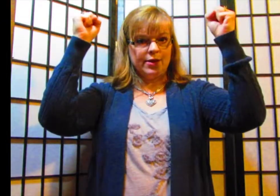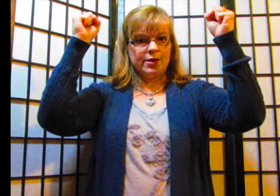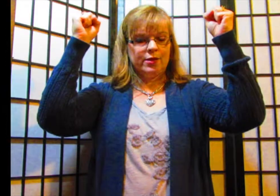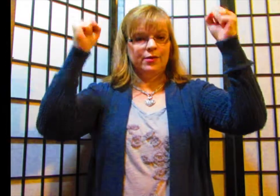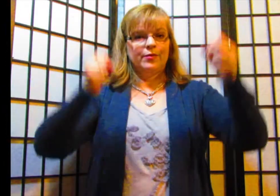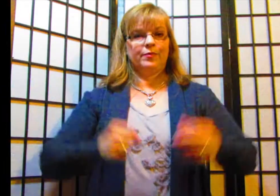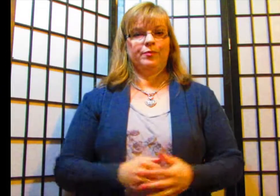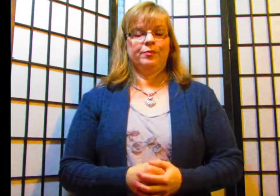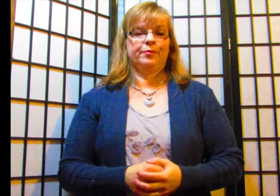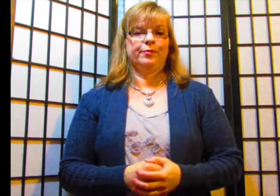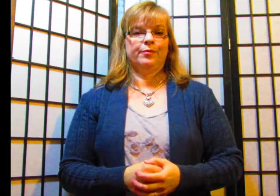President.